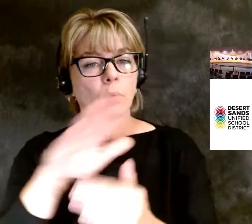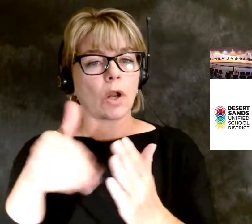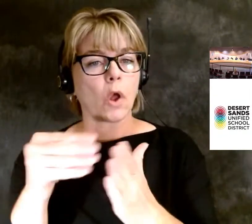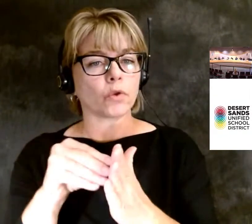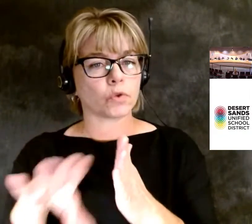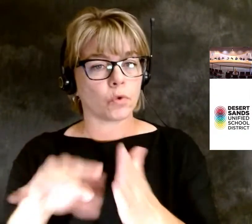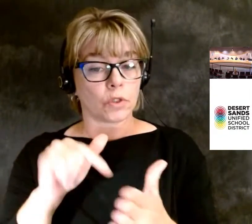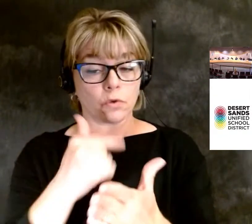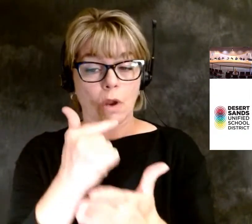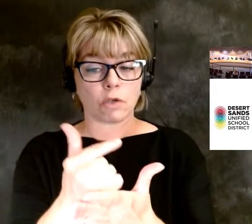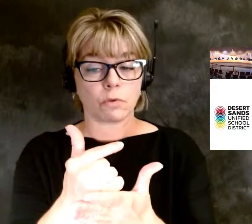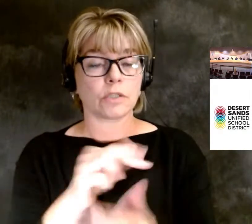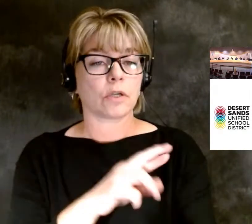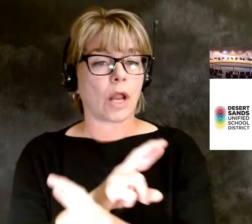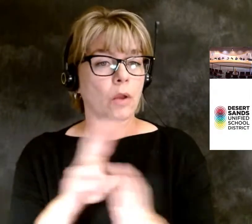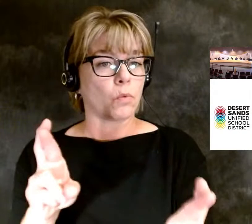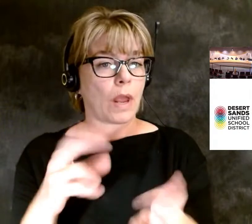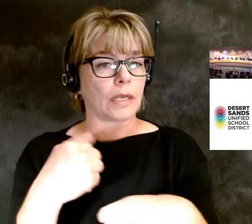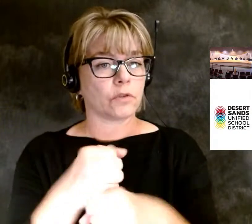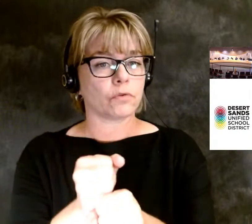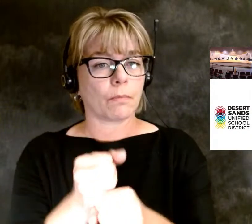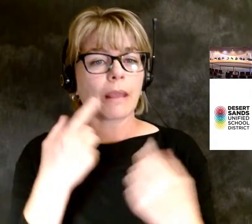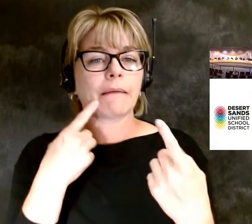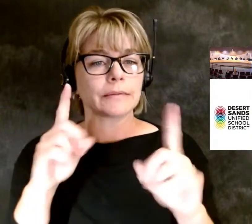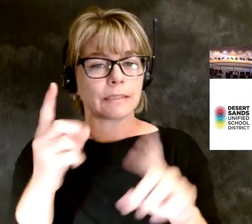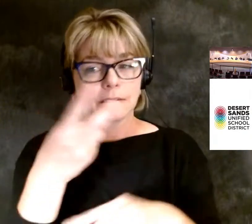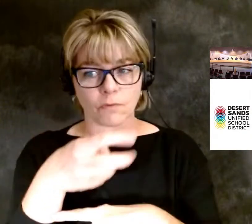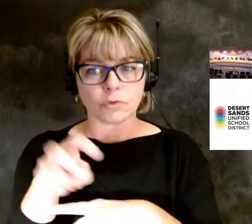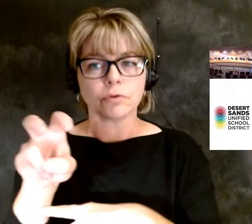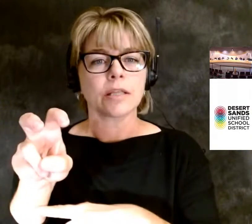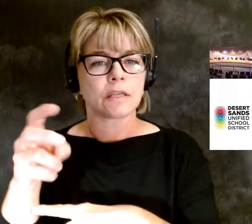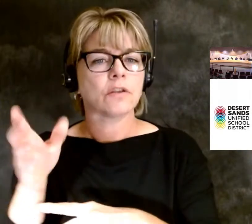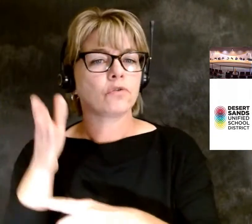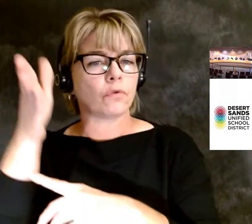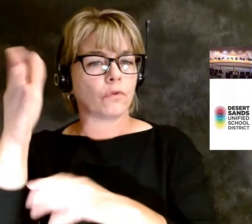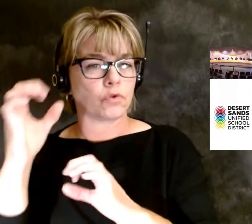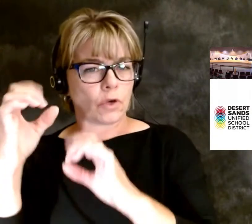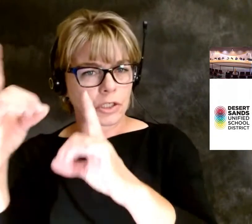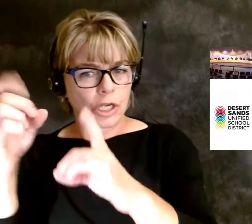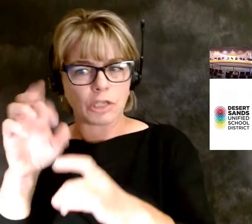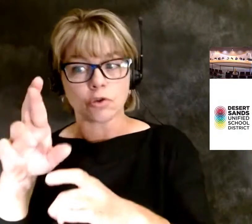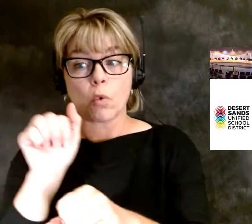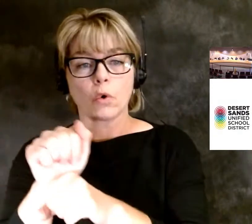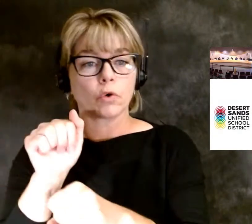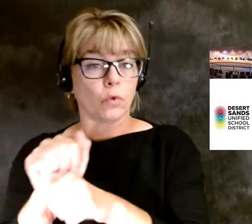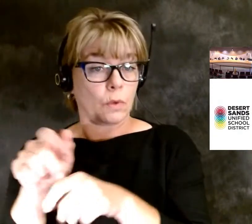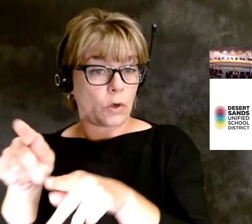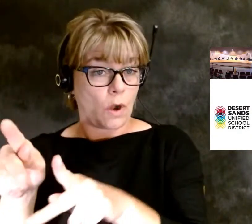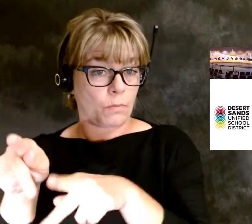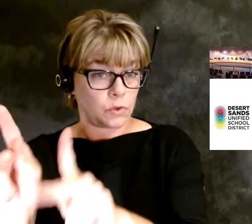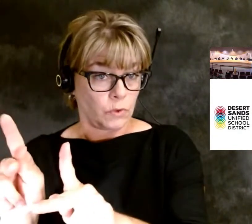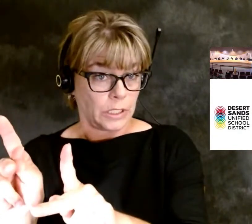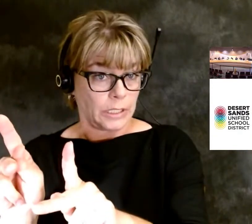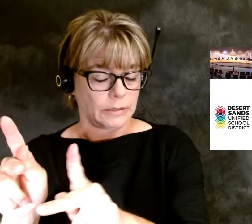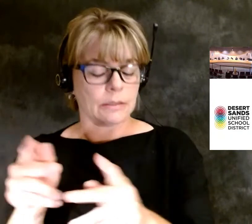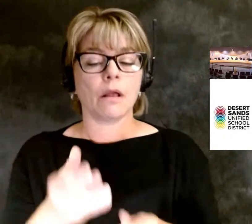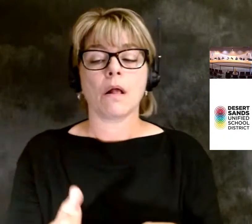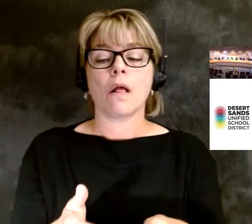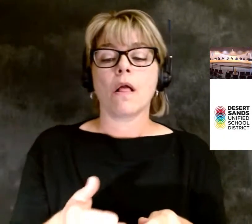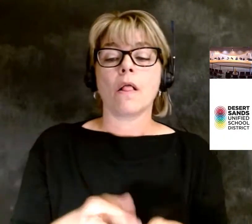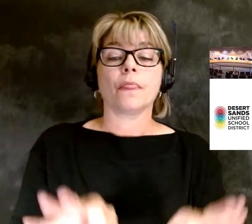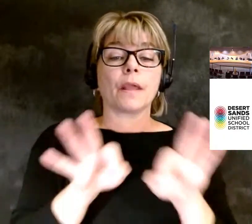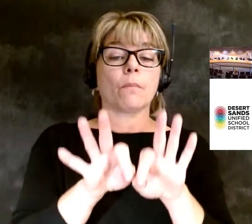prepared to make a successful transition to further education and or career opportunities, the importance of providing